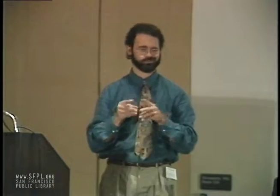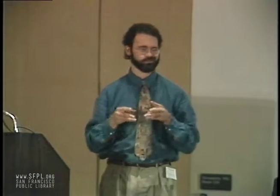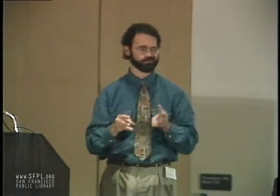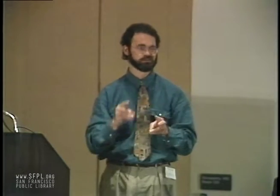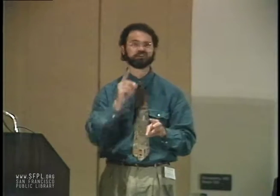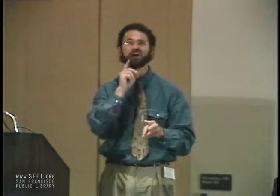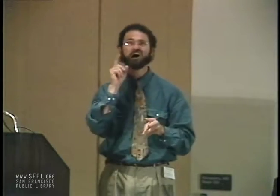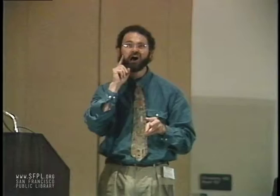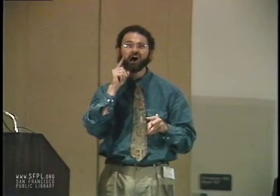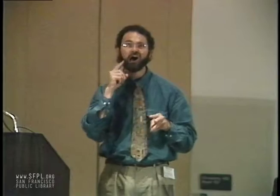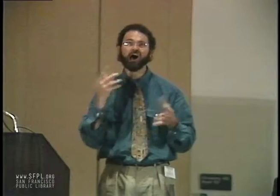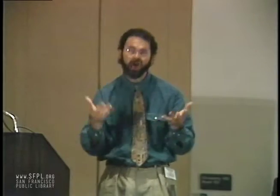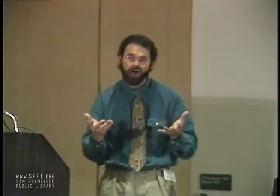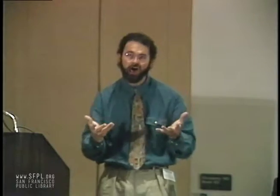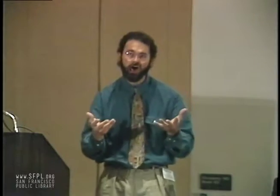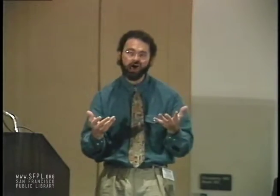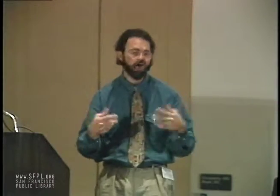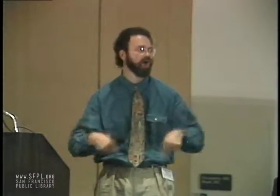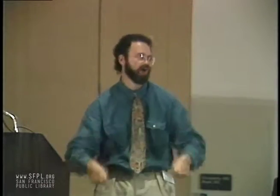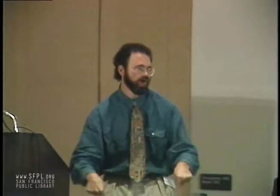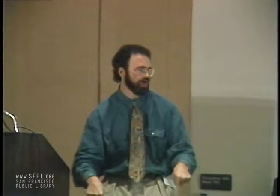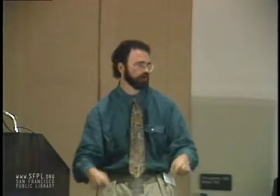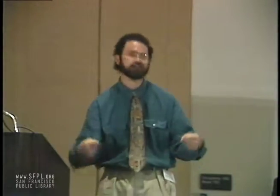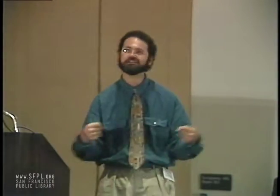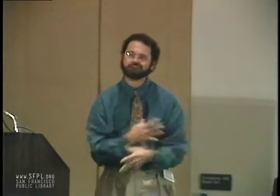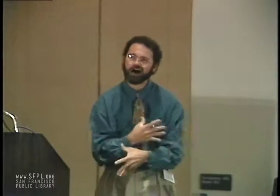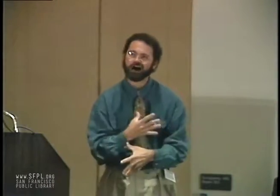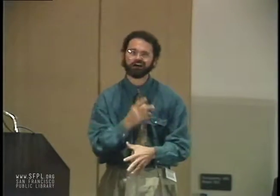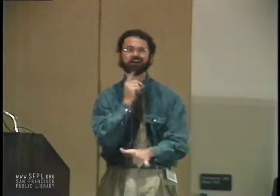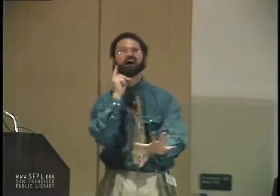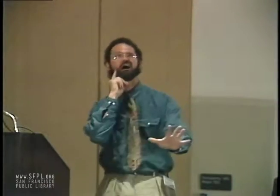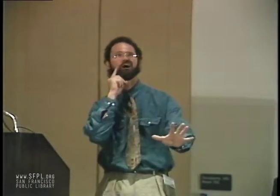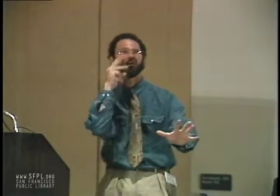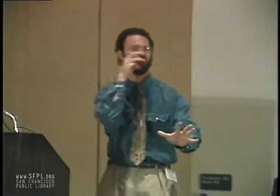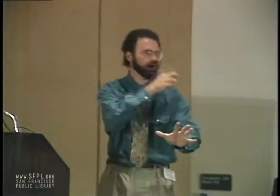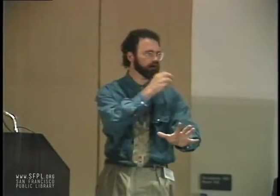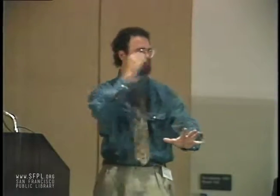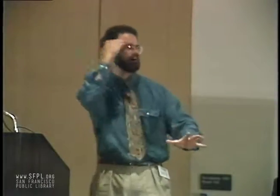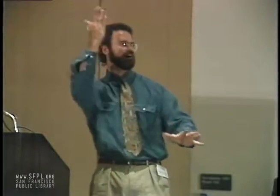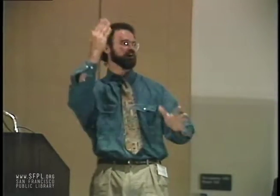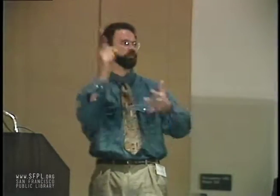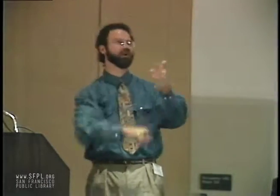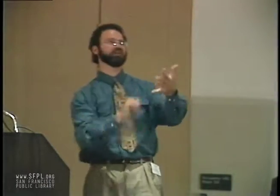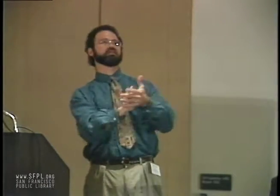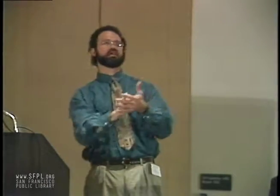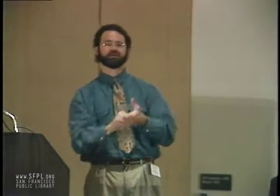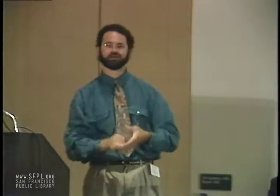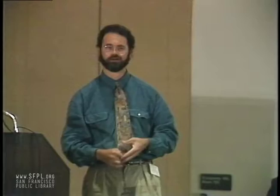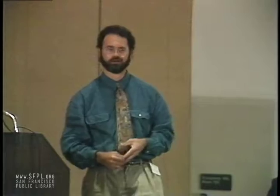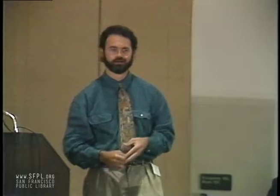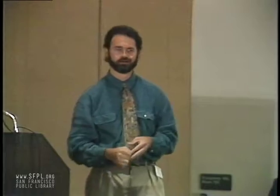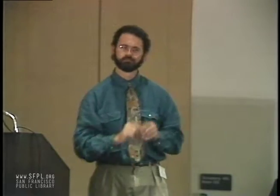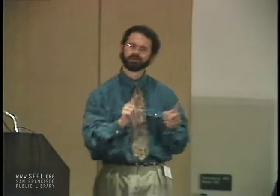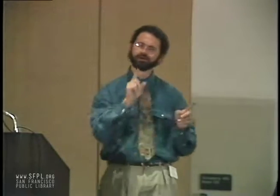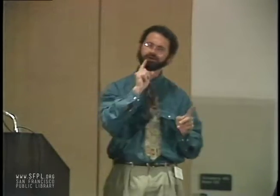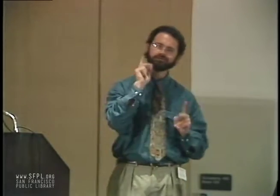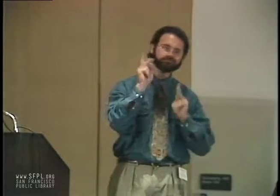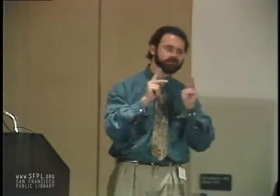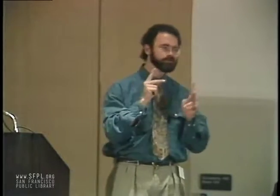don't think about the word deaf meaning some sort of inability to hear or something that's terrifying or that's weird or anything like